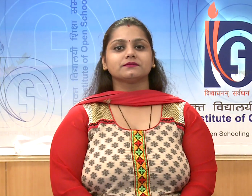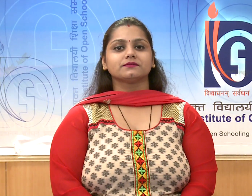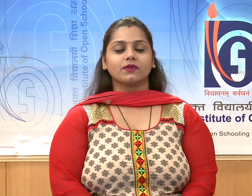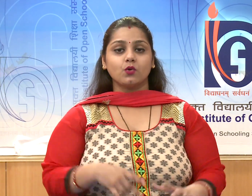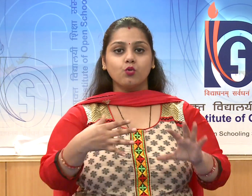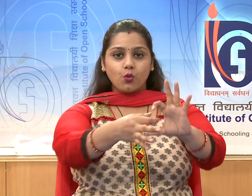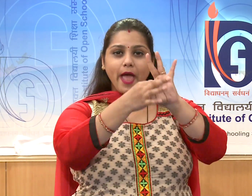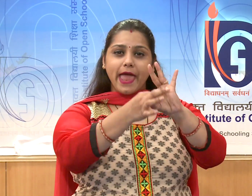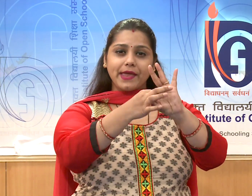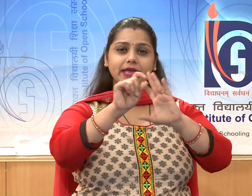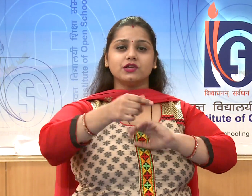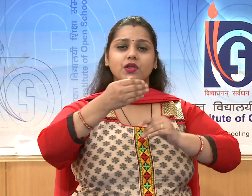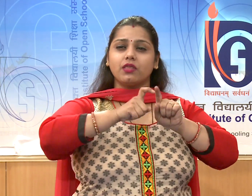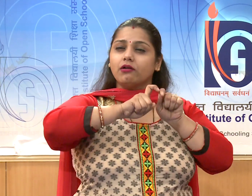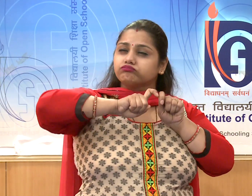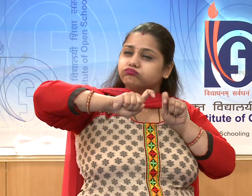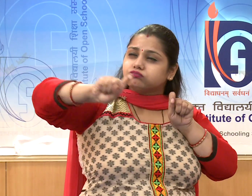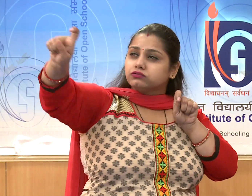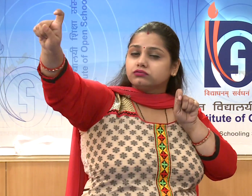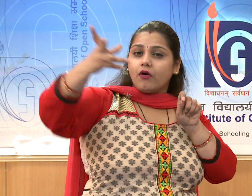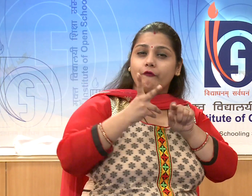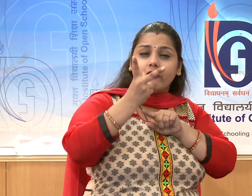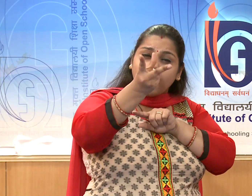were engaged in long distance trade,